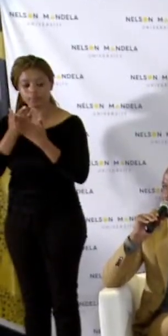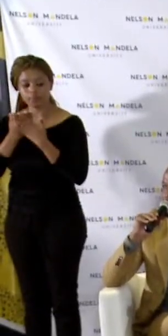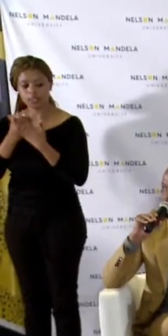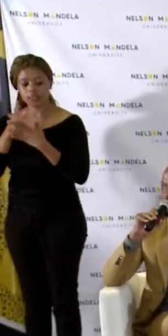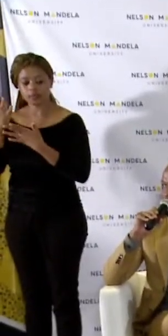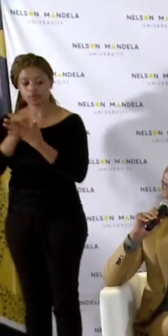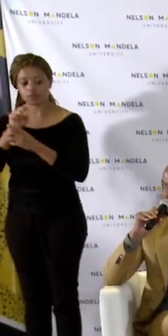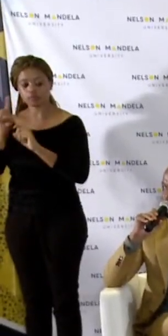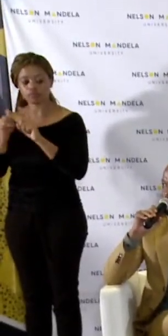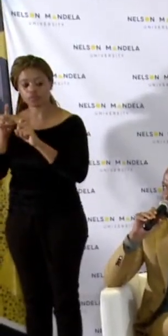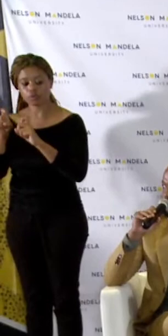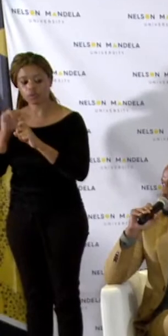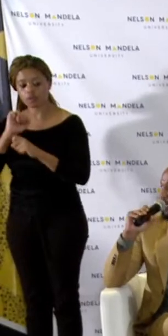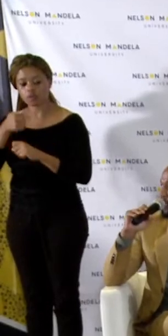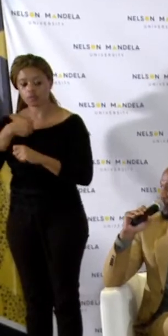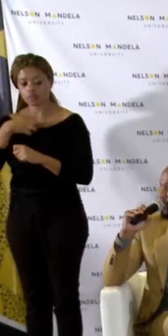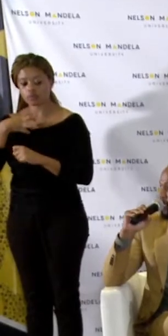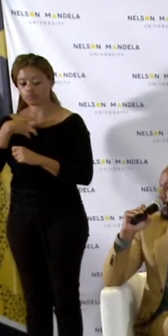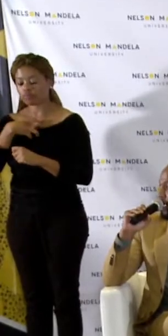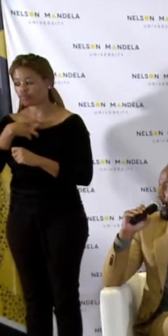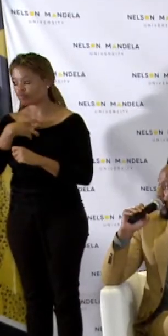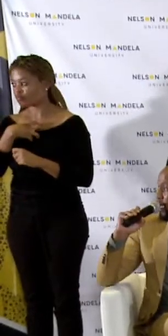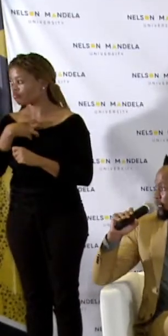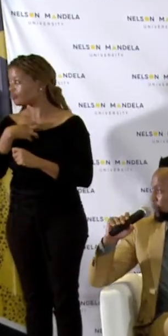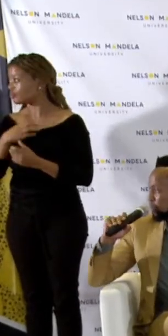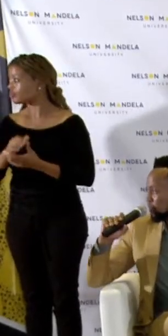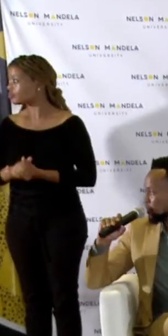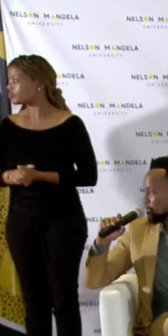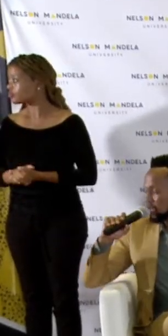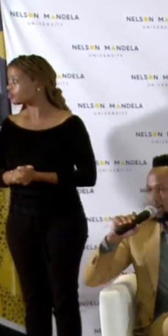a question from our overflow room as well.